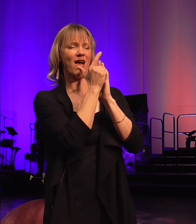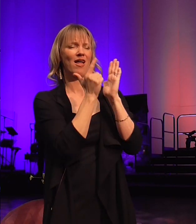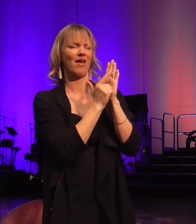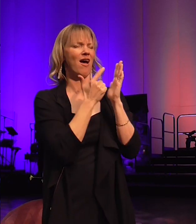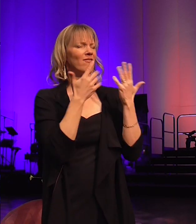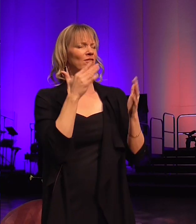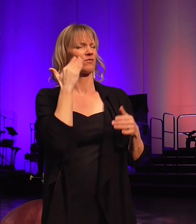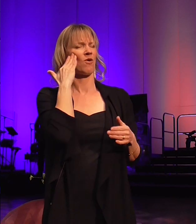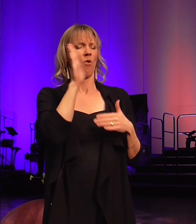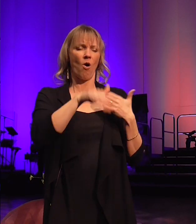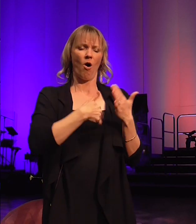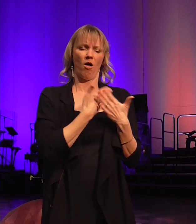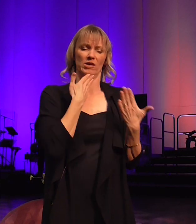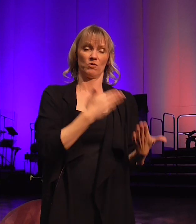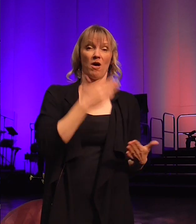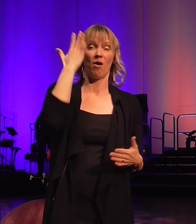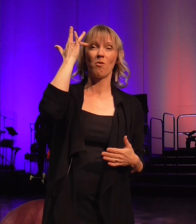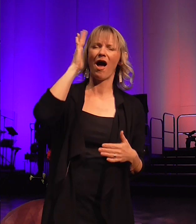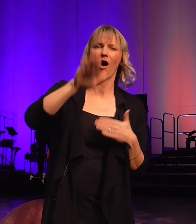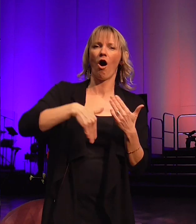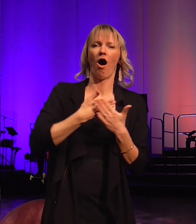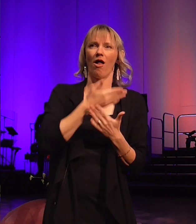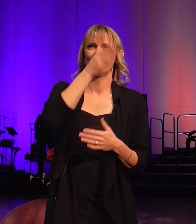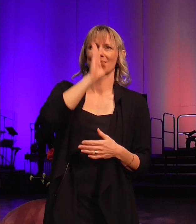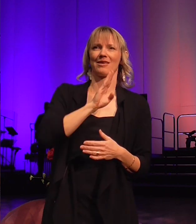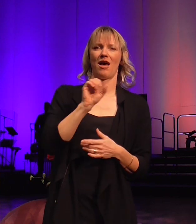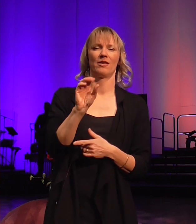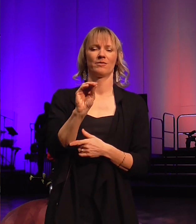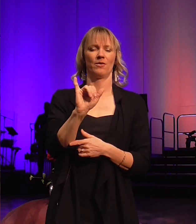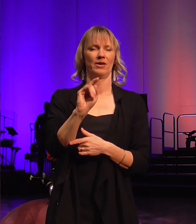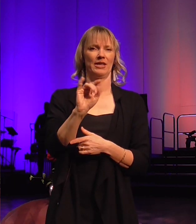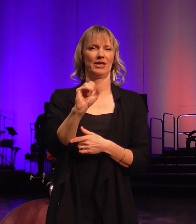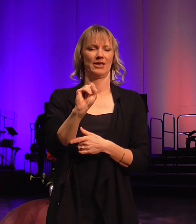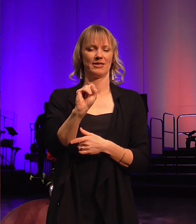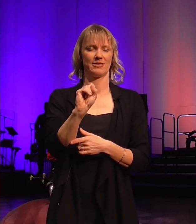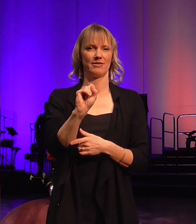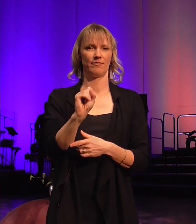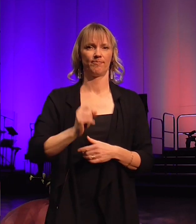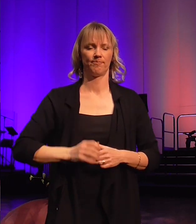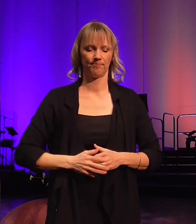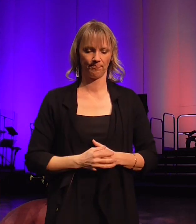well, because all is God, and so it is.